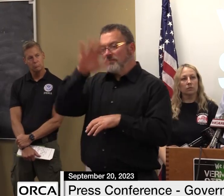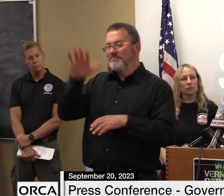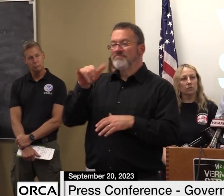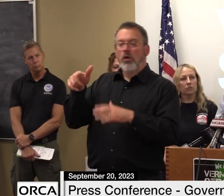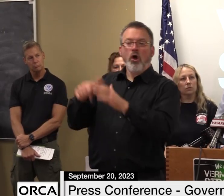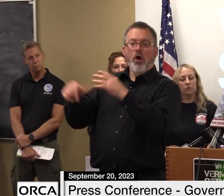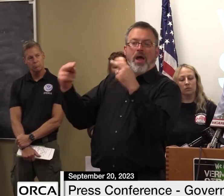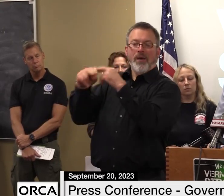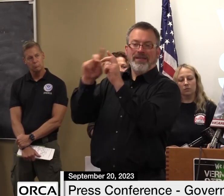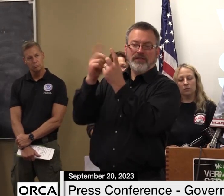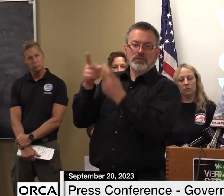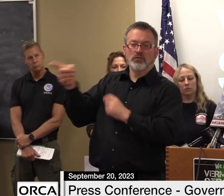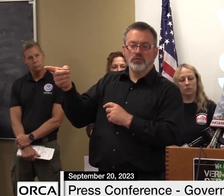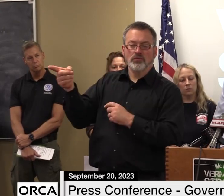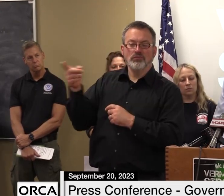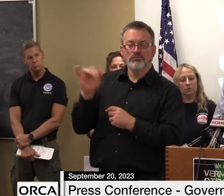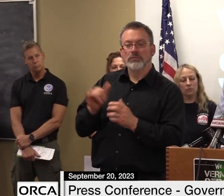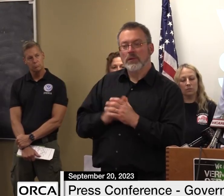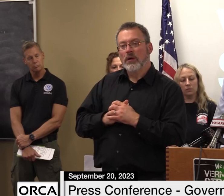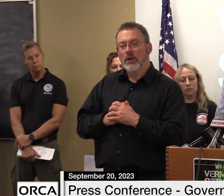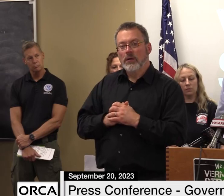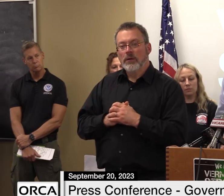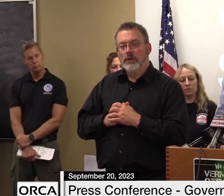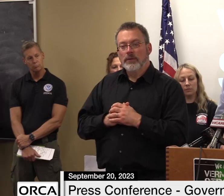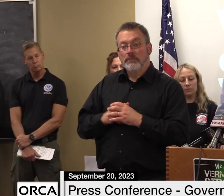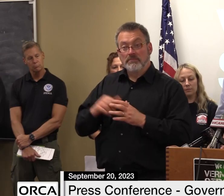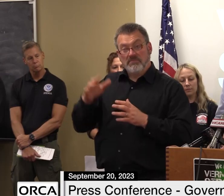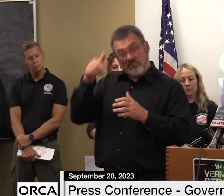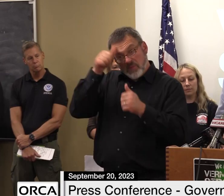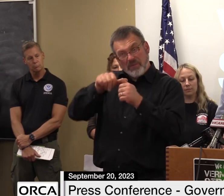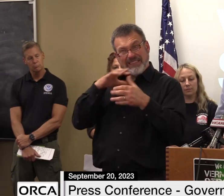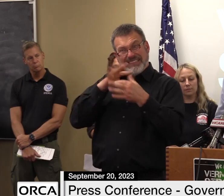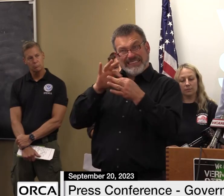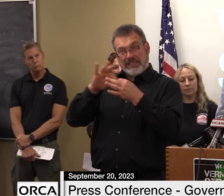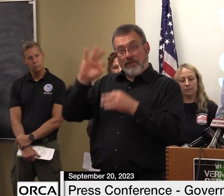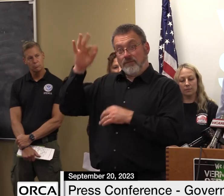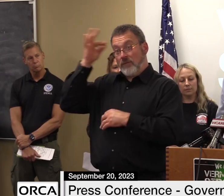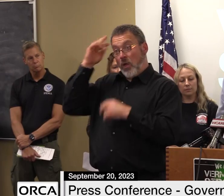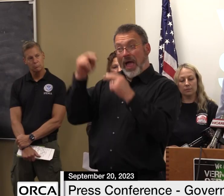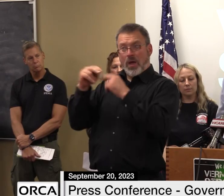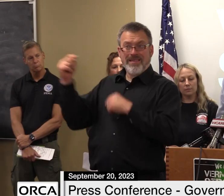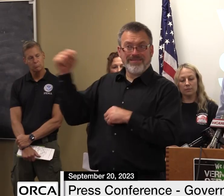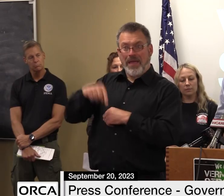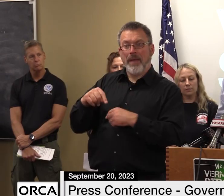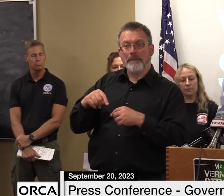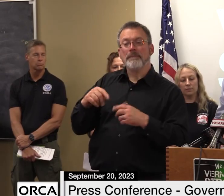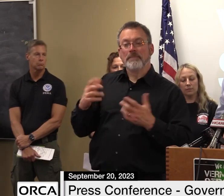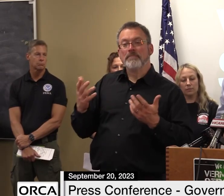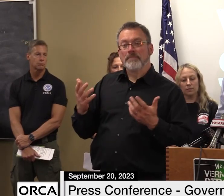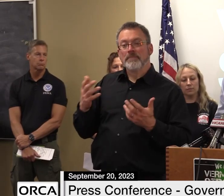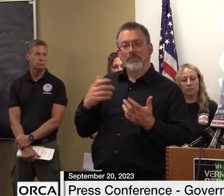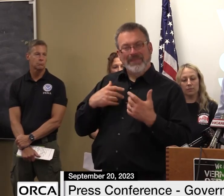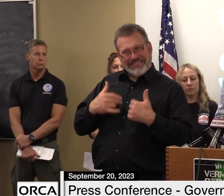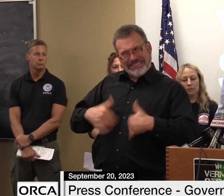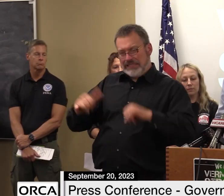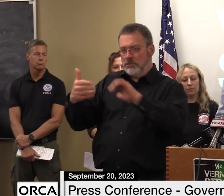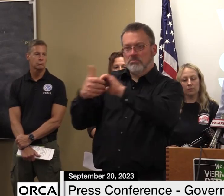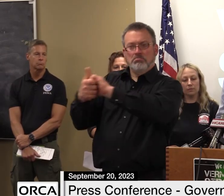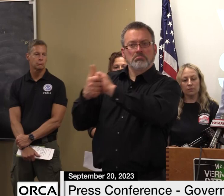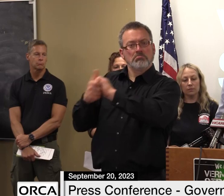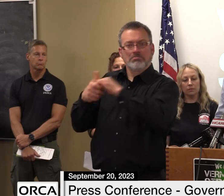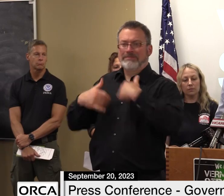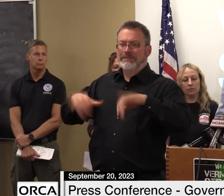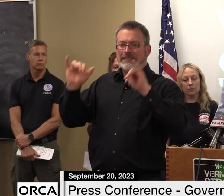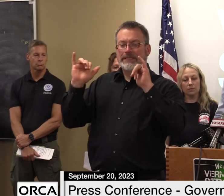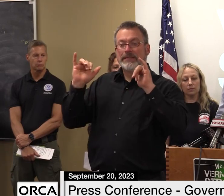or so back we had a representative from Federal Highway. So that work continues. We're actually transitioning now